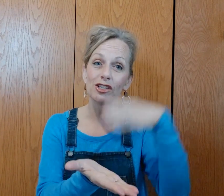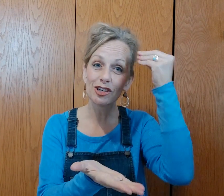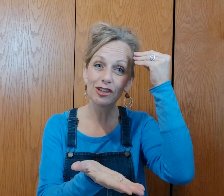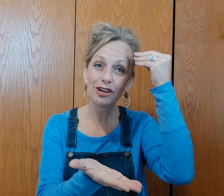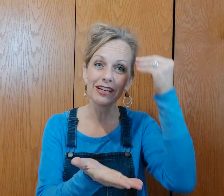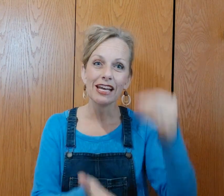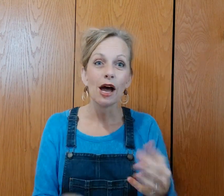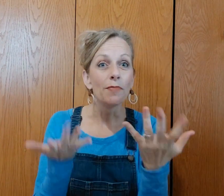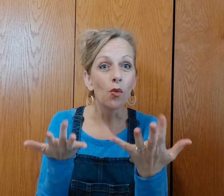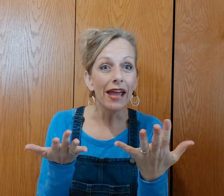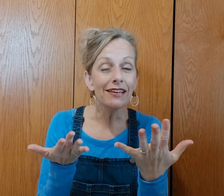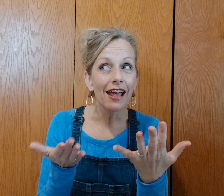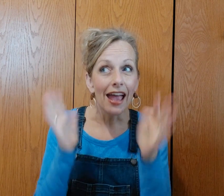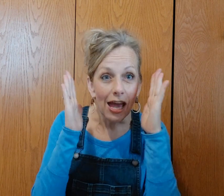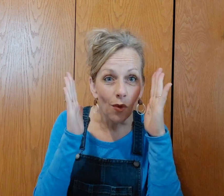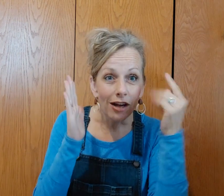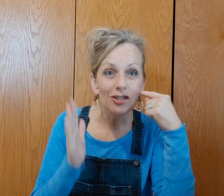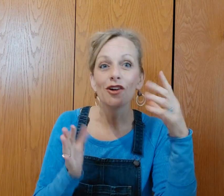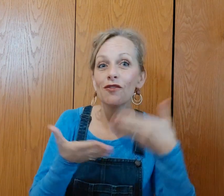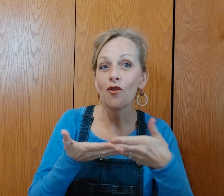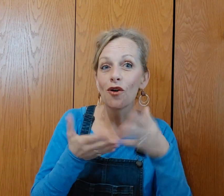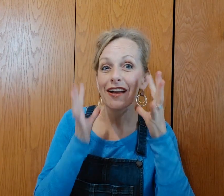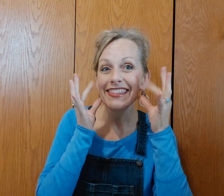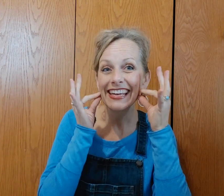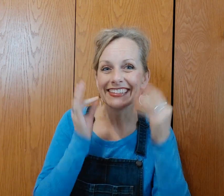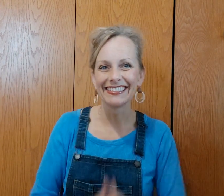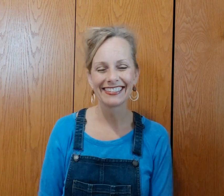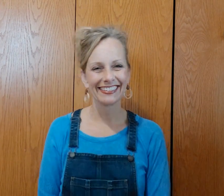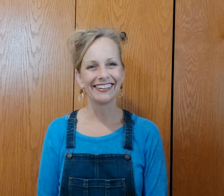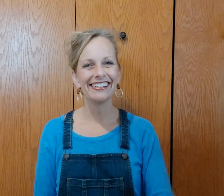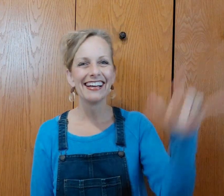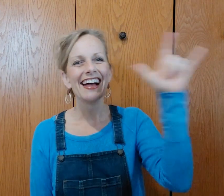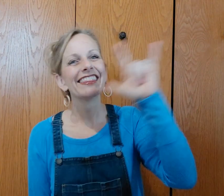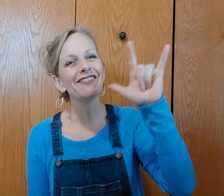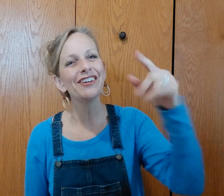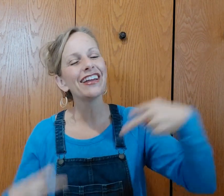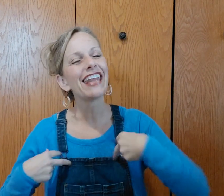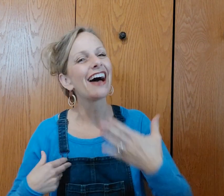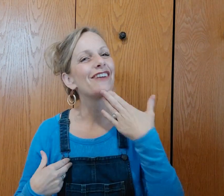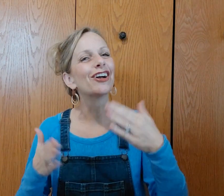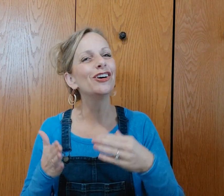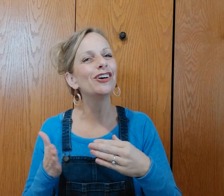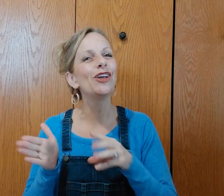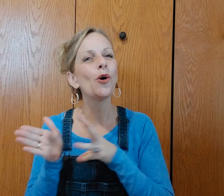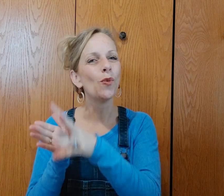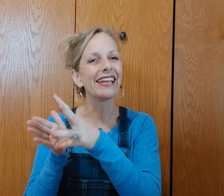to learn. But wait and watch for the kittens. All right. Love you and have a good